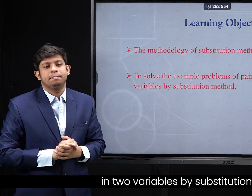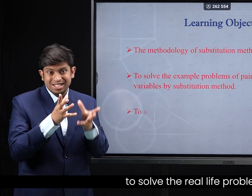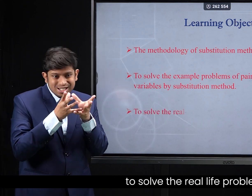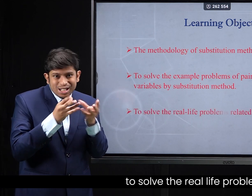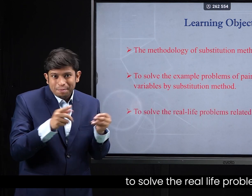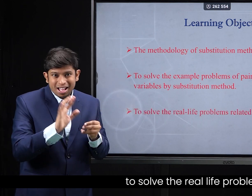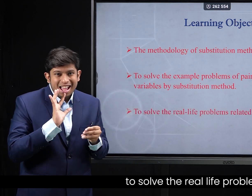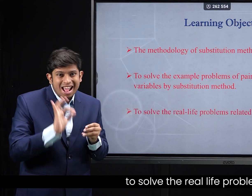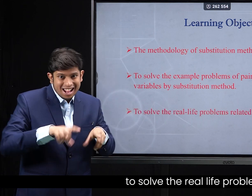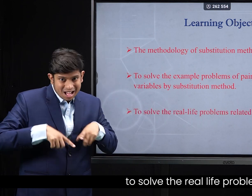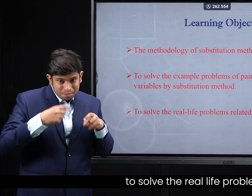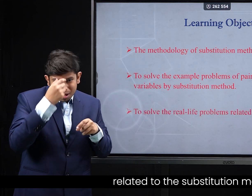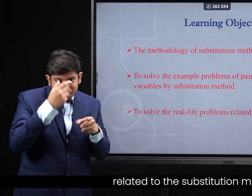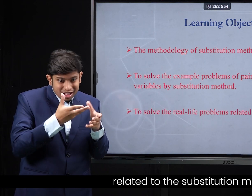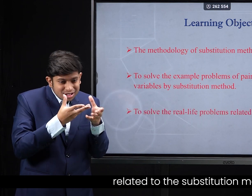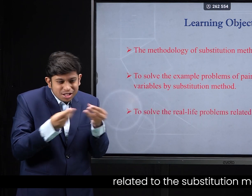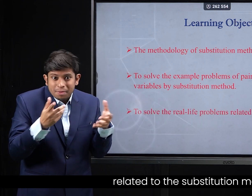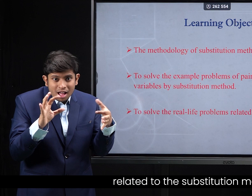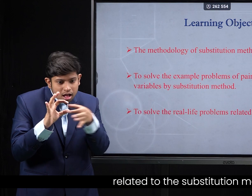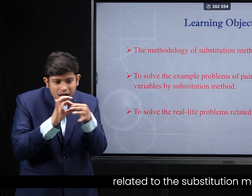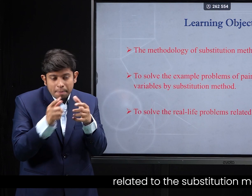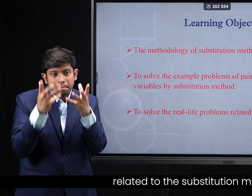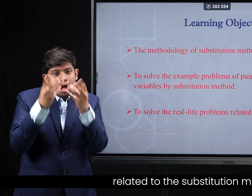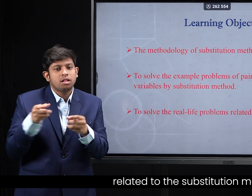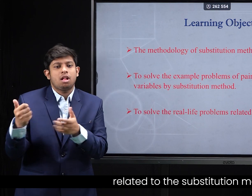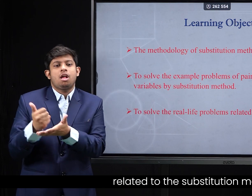to solve the real life problems related to substitution method.